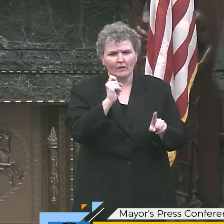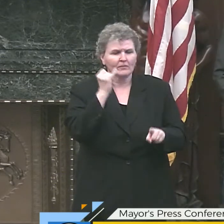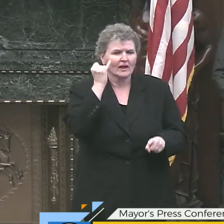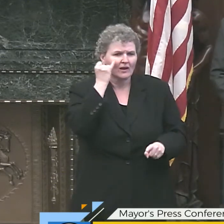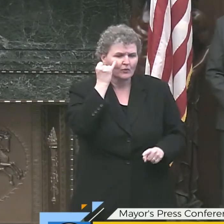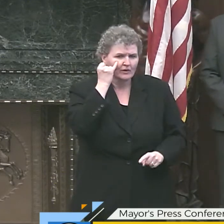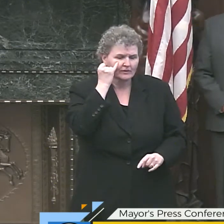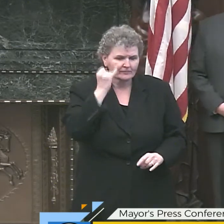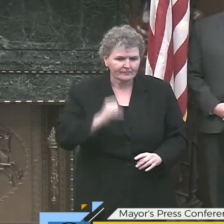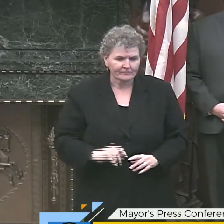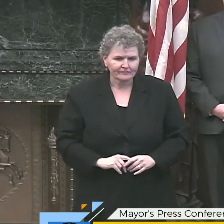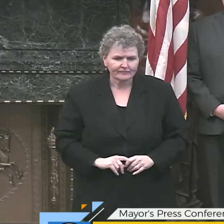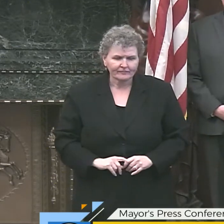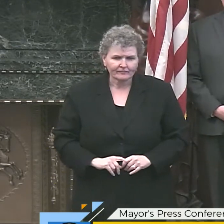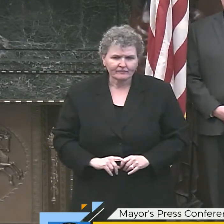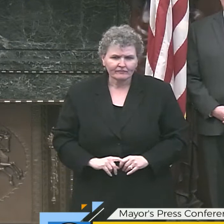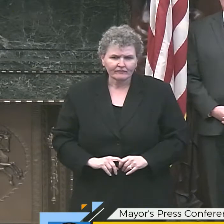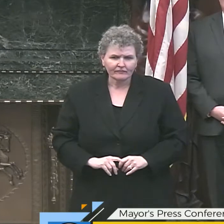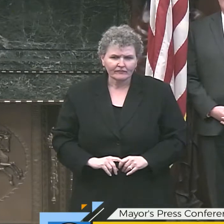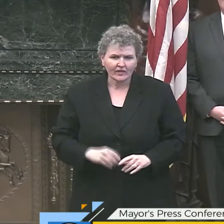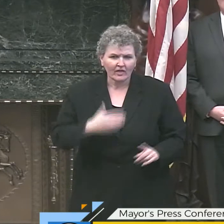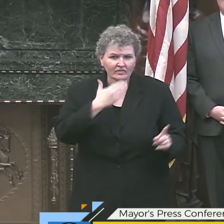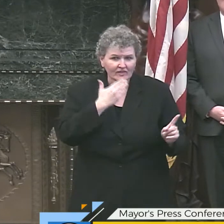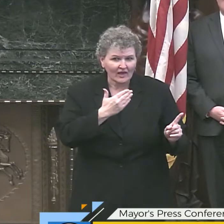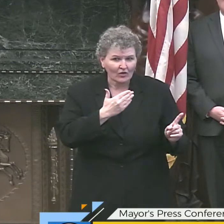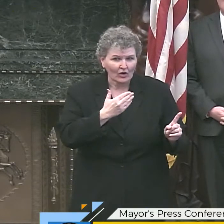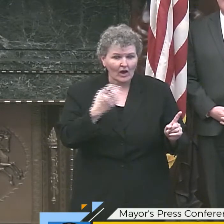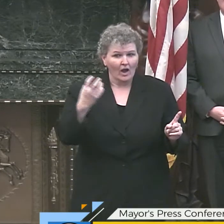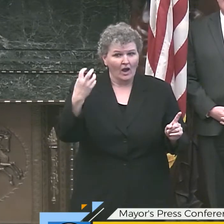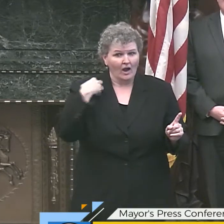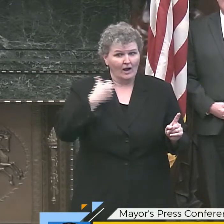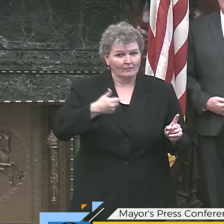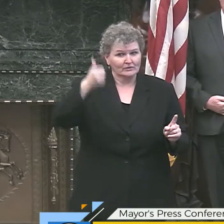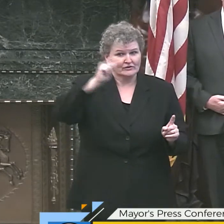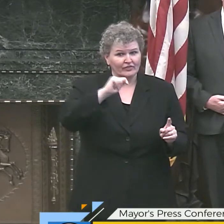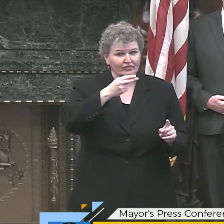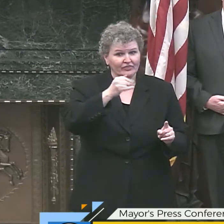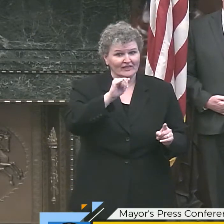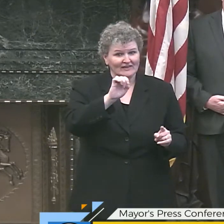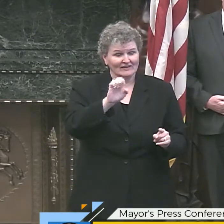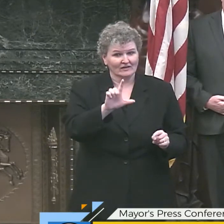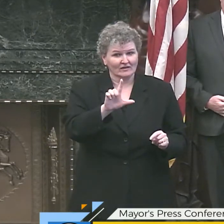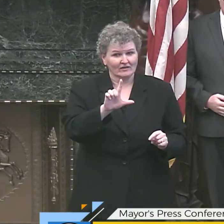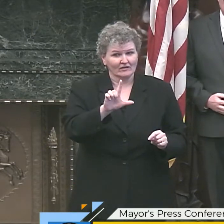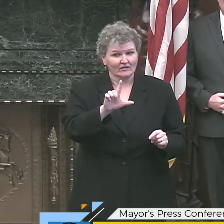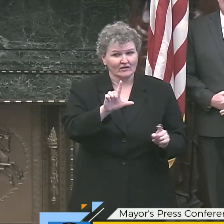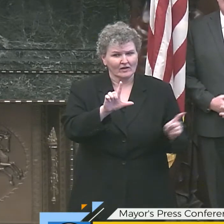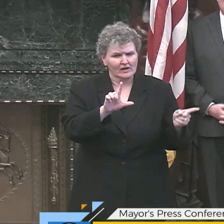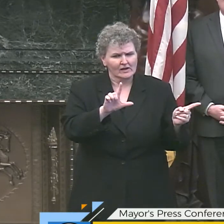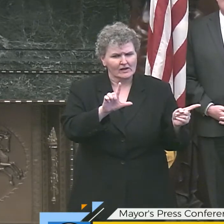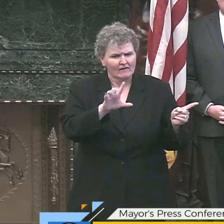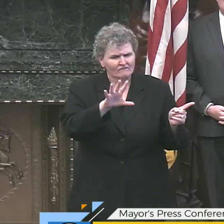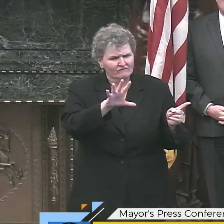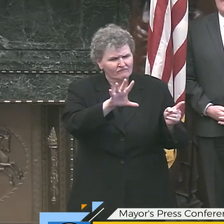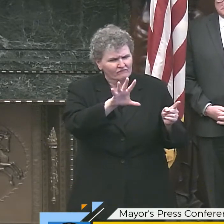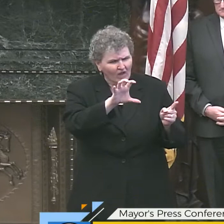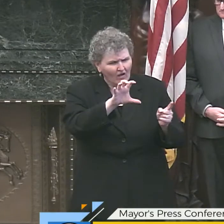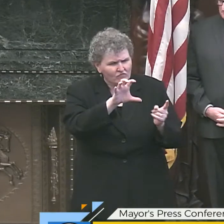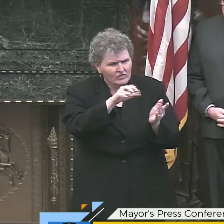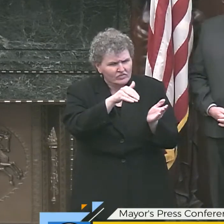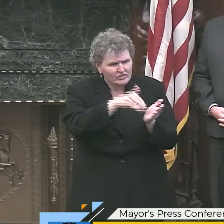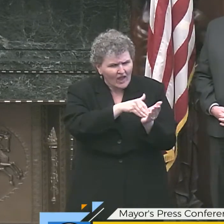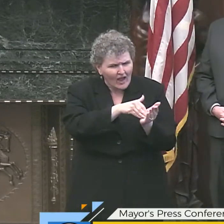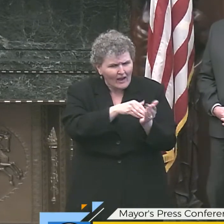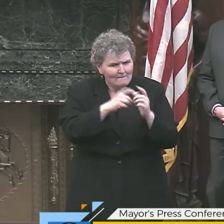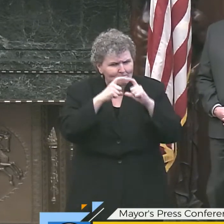much. Commissioner Teal on Friday said he didn't know when the city's order of 500,000 masks would arrive. Can you update us